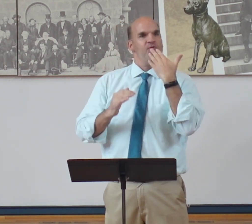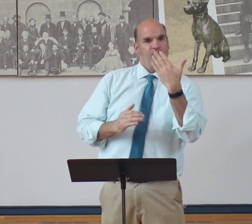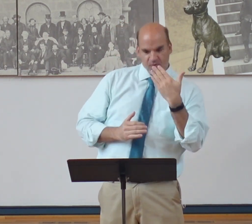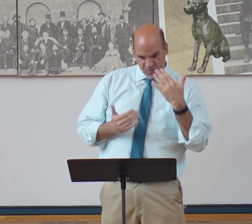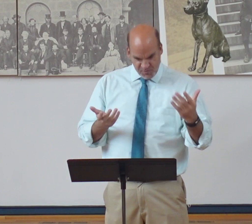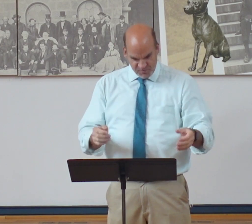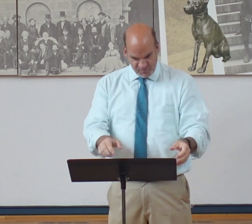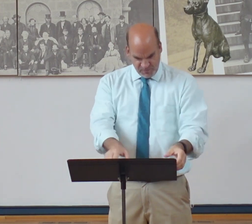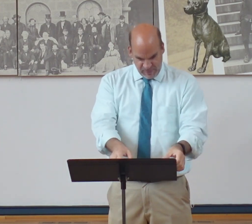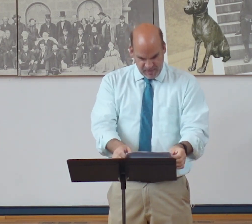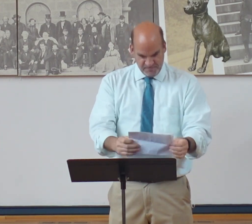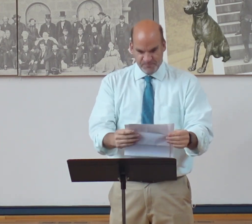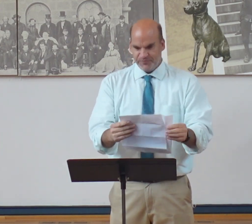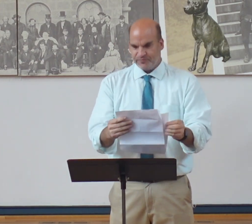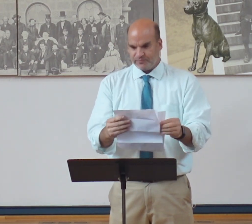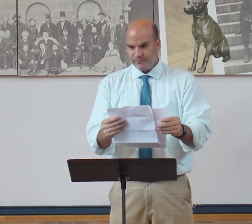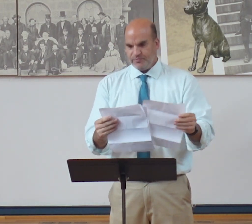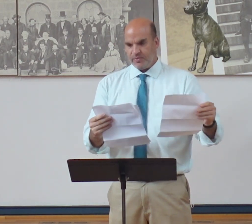these brief interactions with Nancy through the TTY.